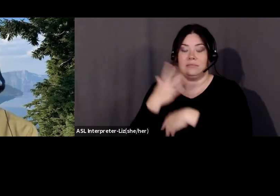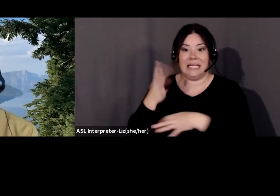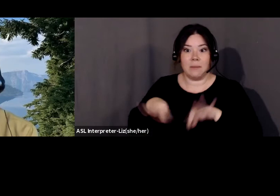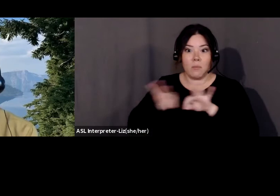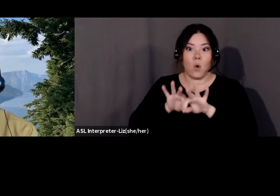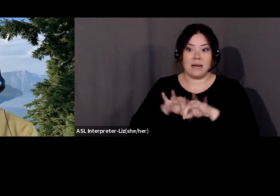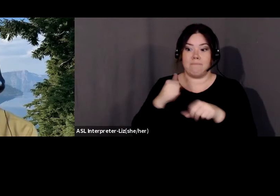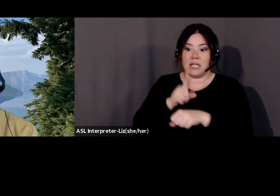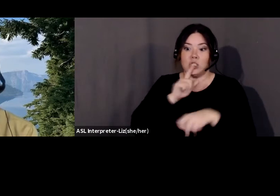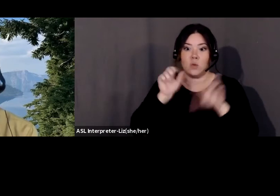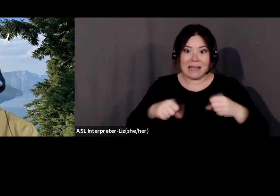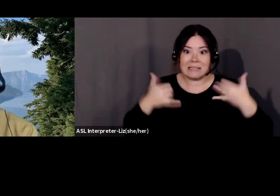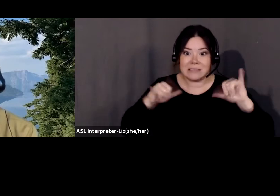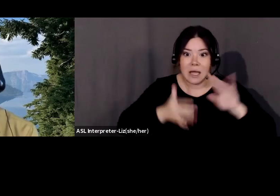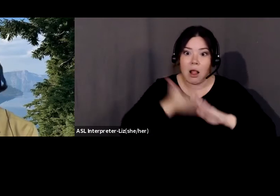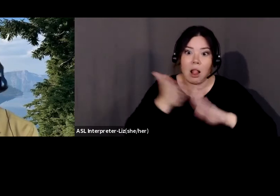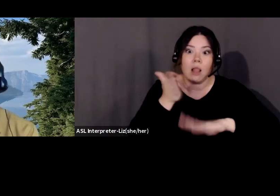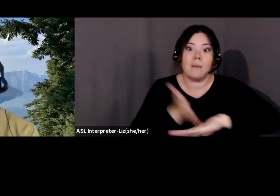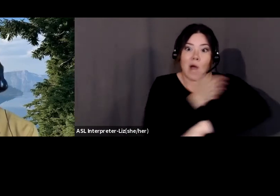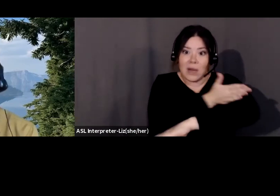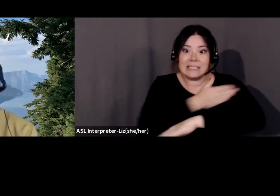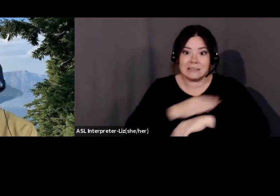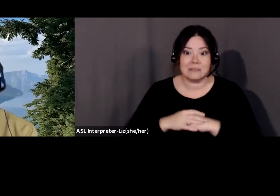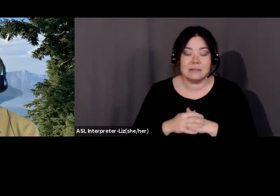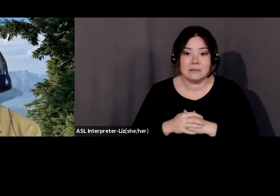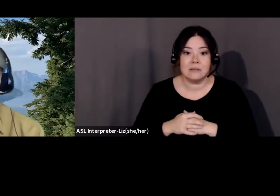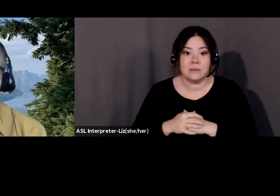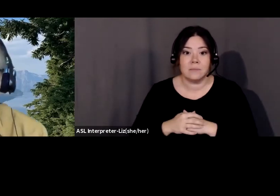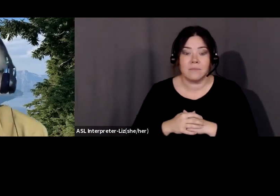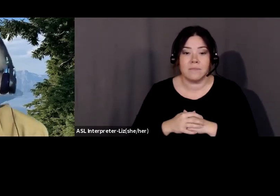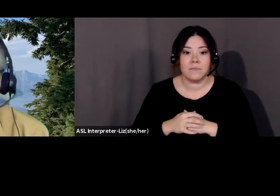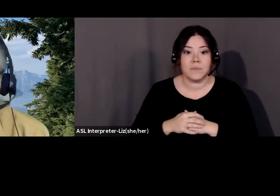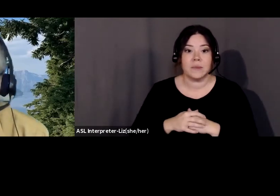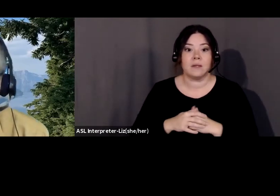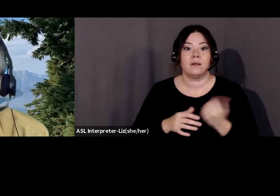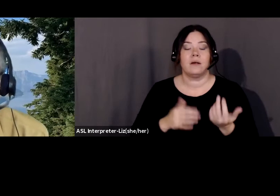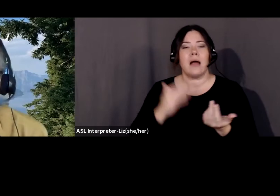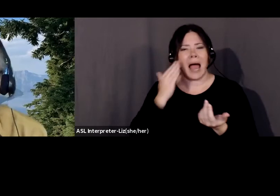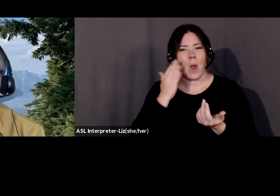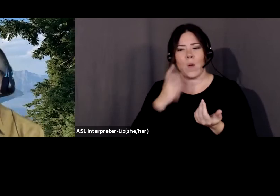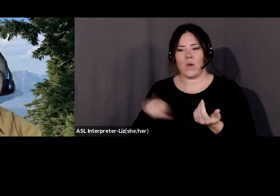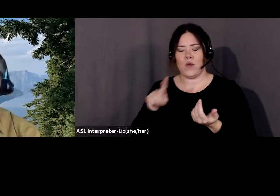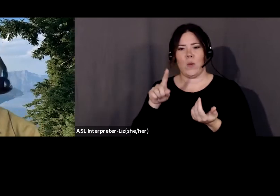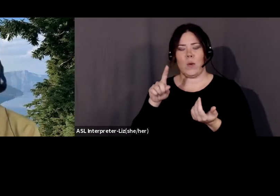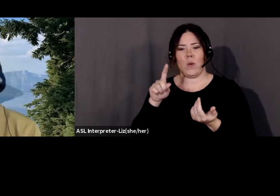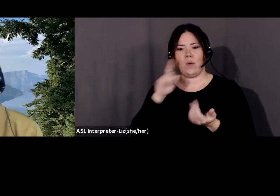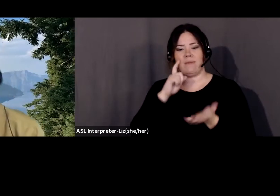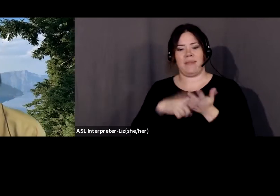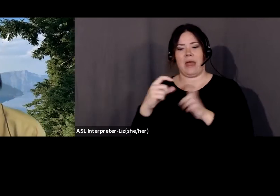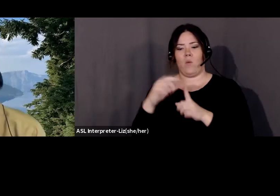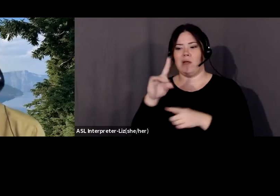sustaining progress. And I know some people, when they think of data, they immediately think of somebody in a lab